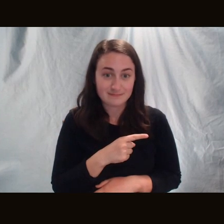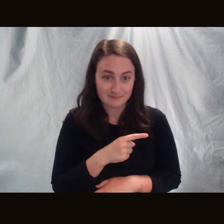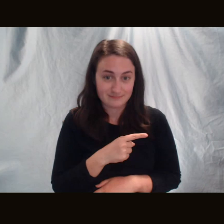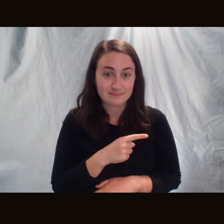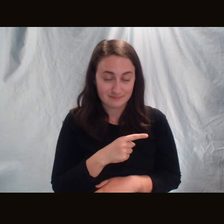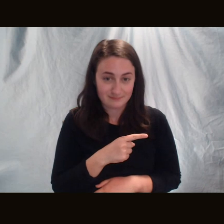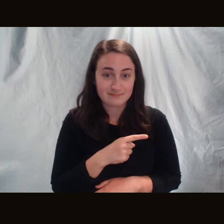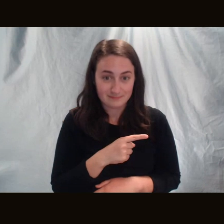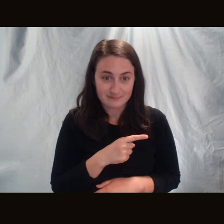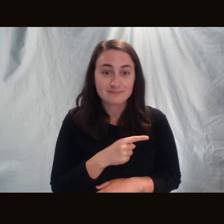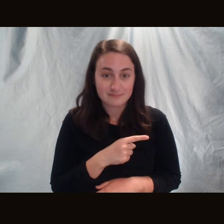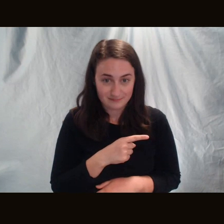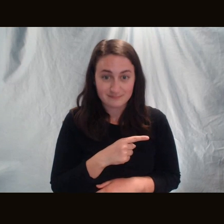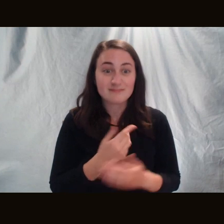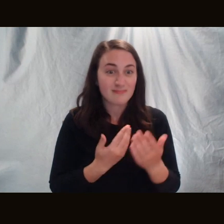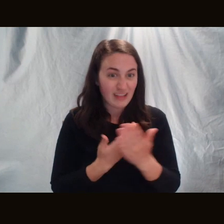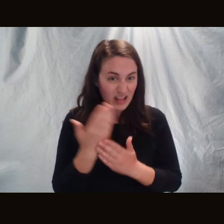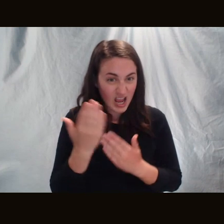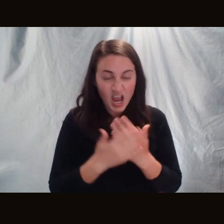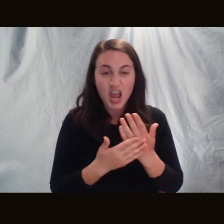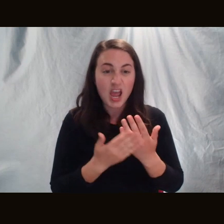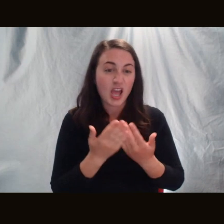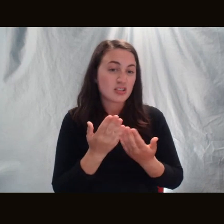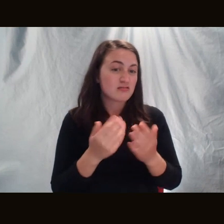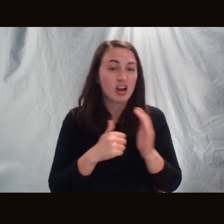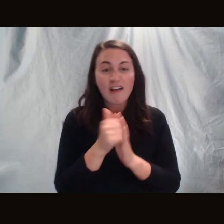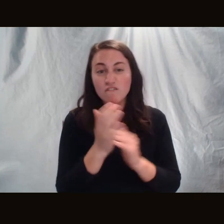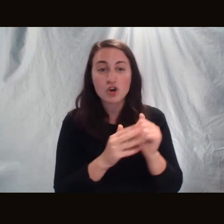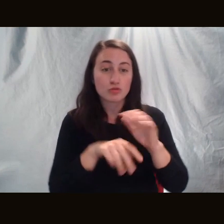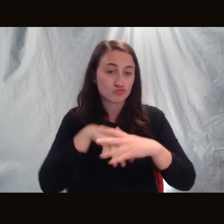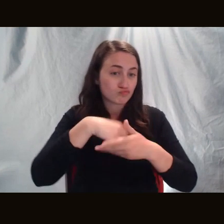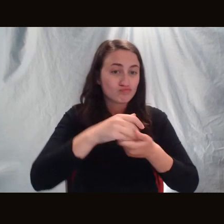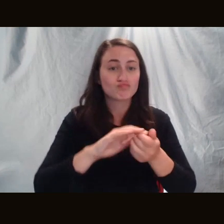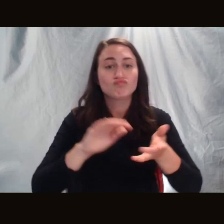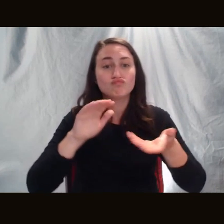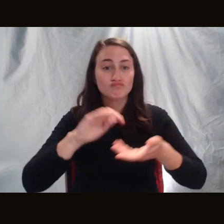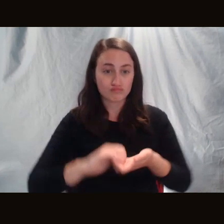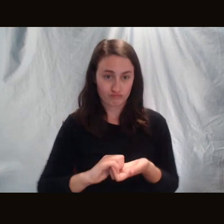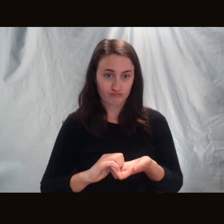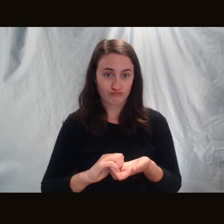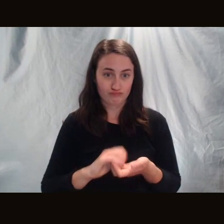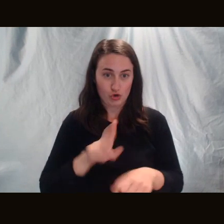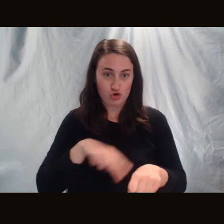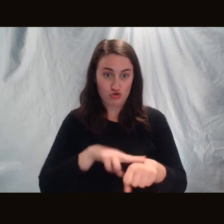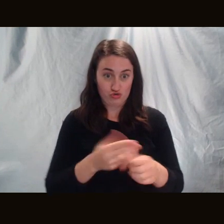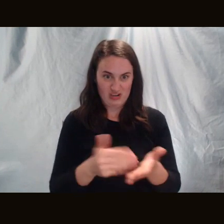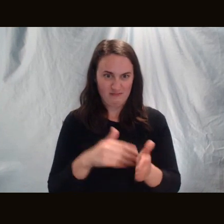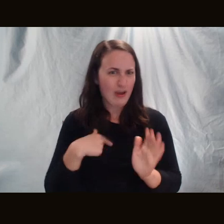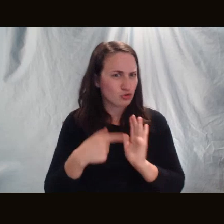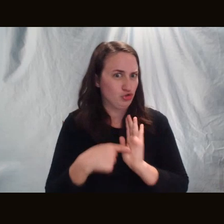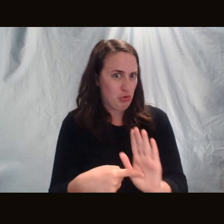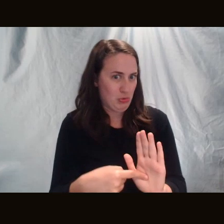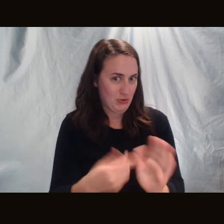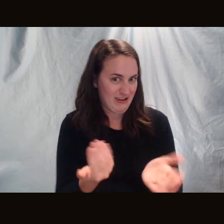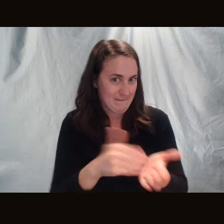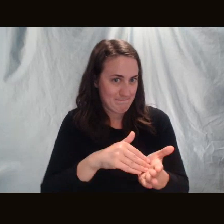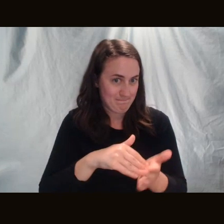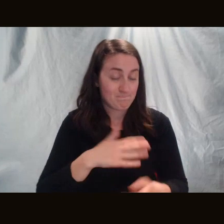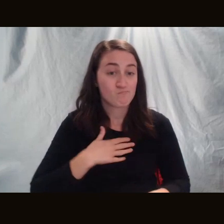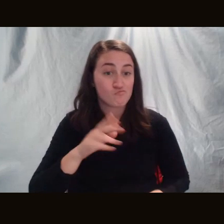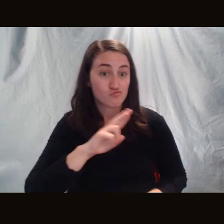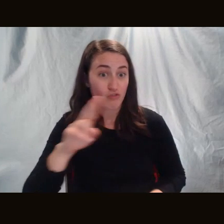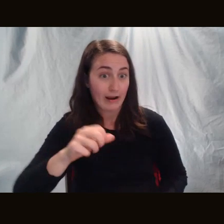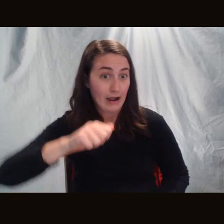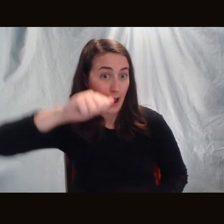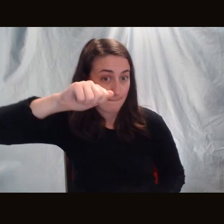Notice again, the fingers rotate through the hands so that we come back to a neutral position. If I do that once again, so the right hand is up, the elbow